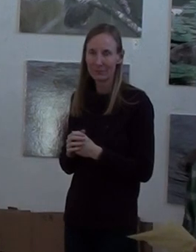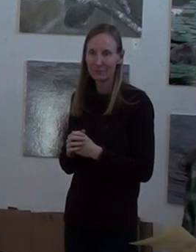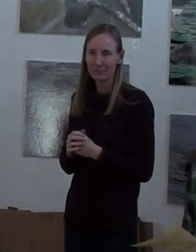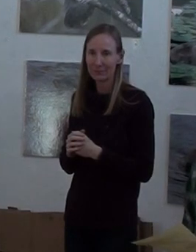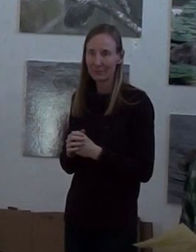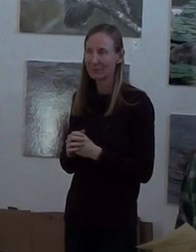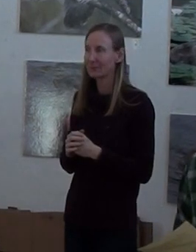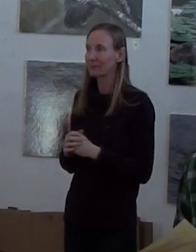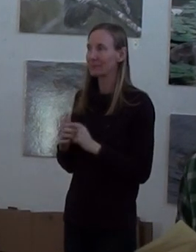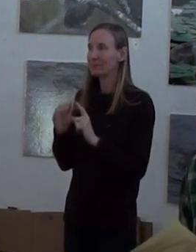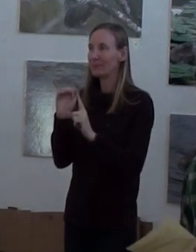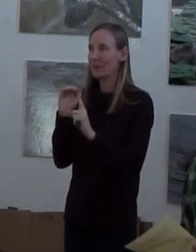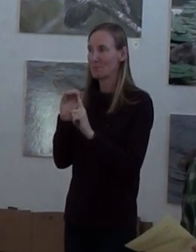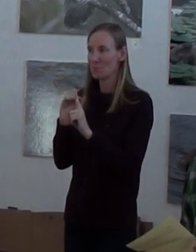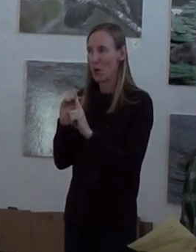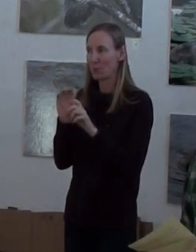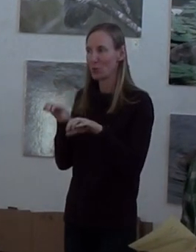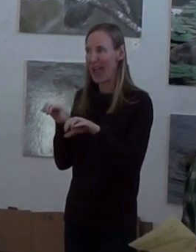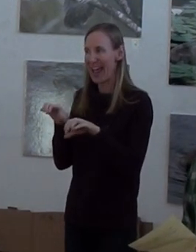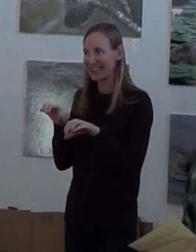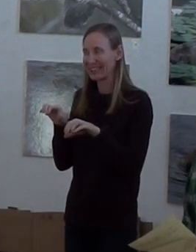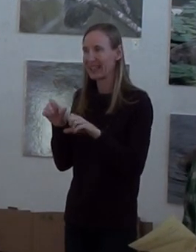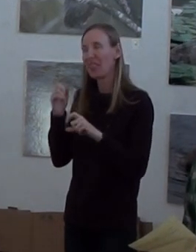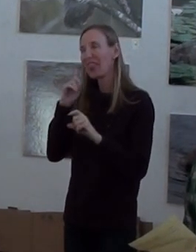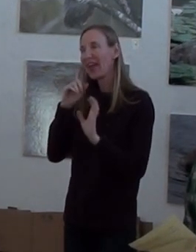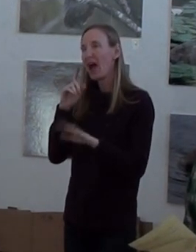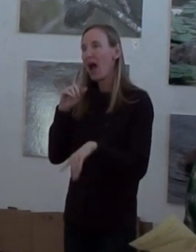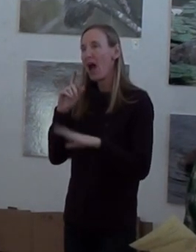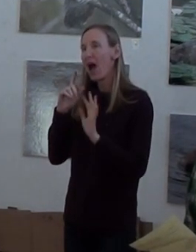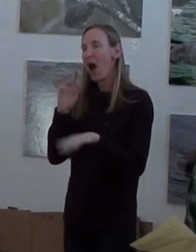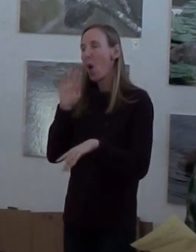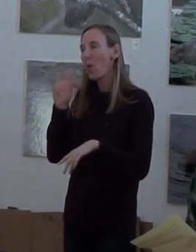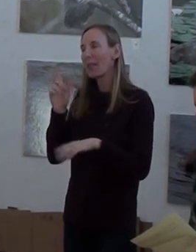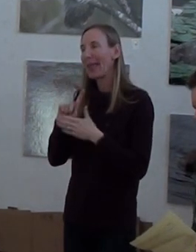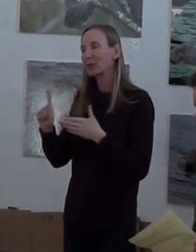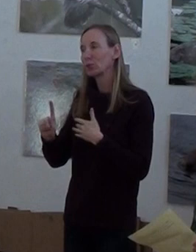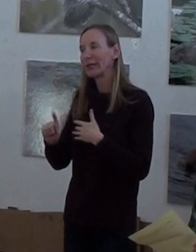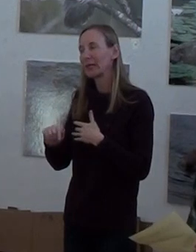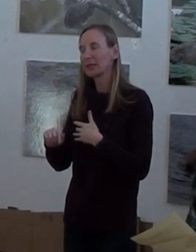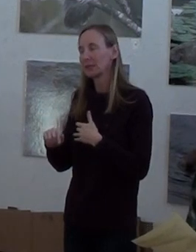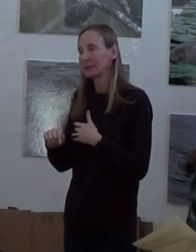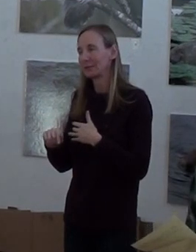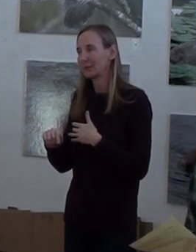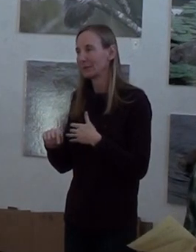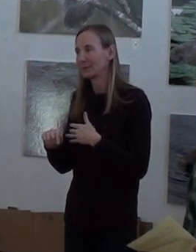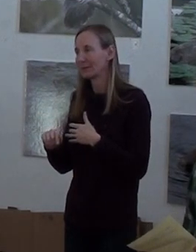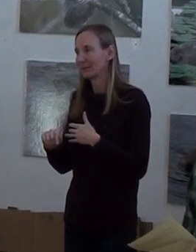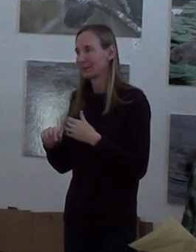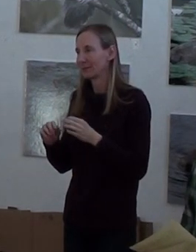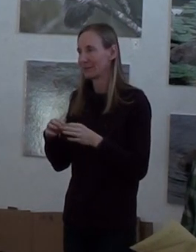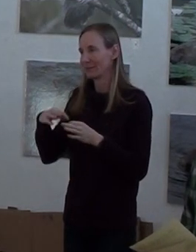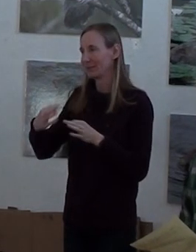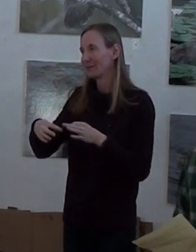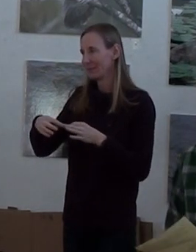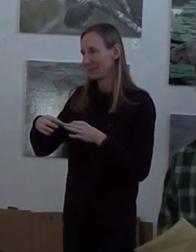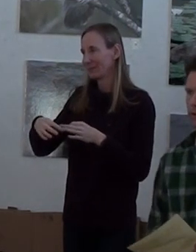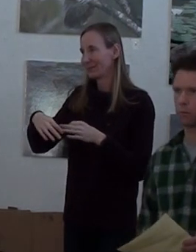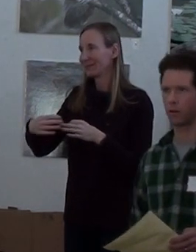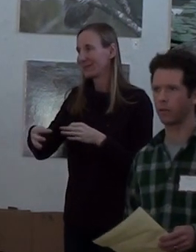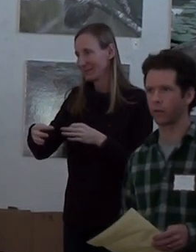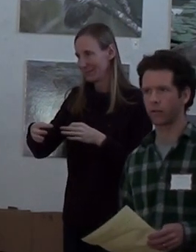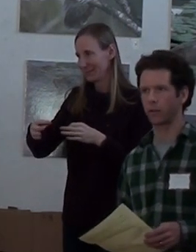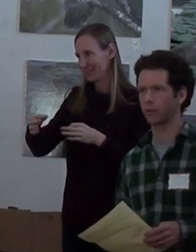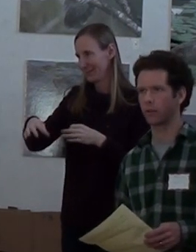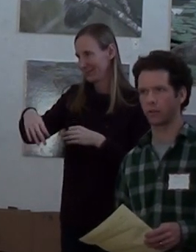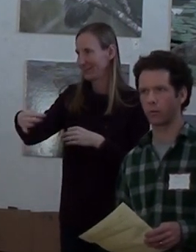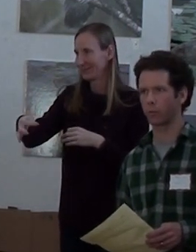Prompt to act, instead of thinking, well, you know, maybe I'll do it next week. If you think that way in regards, especially if it's in the